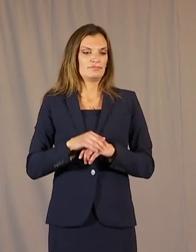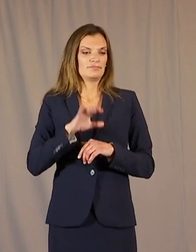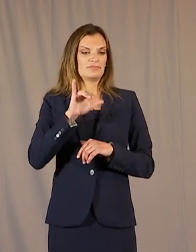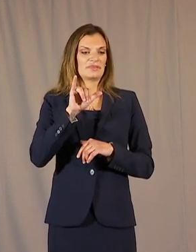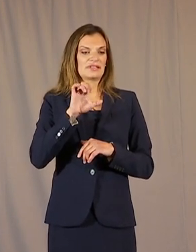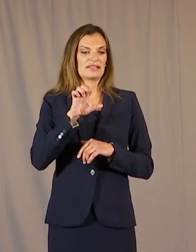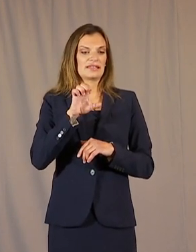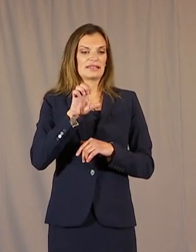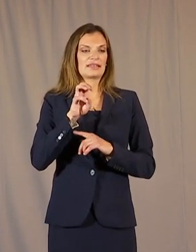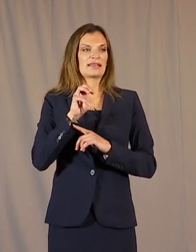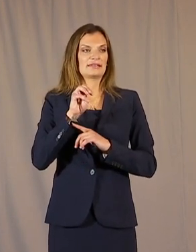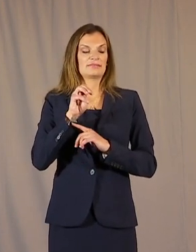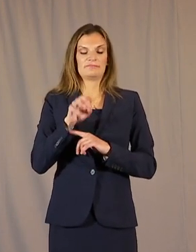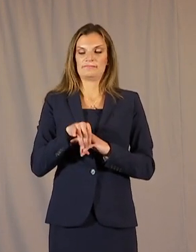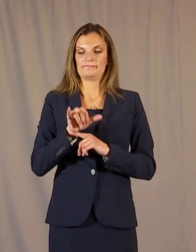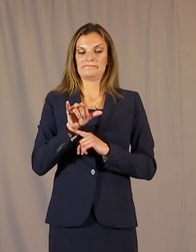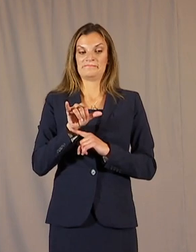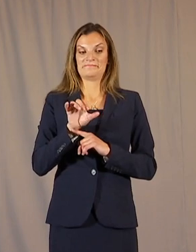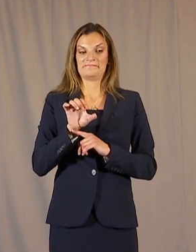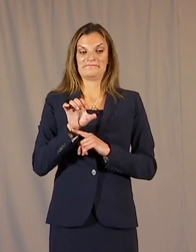Sure. Again,